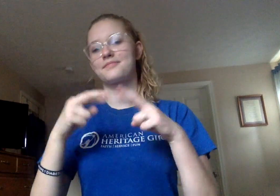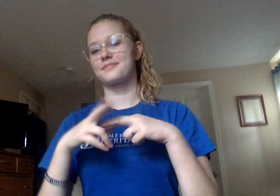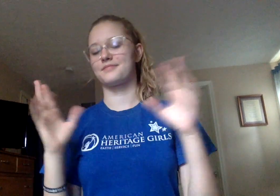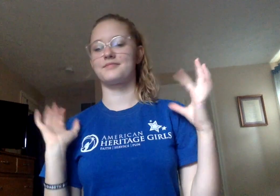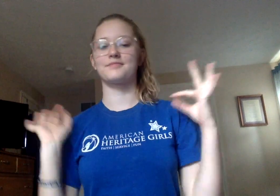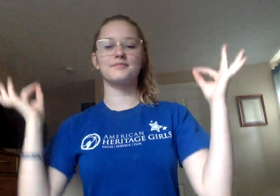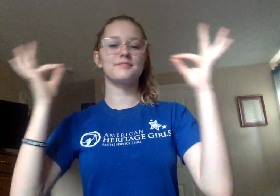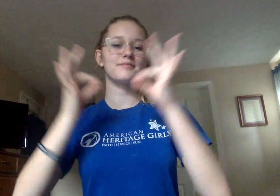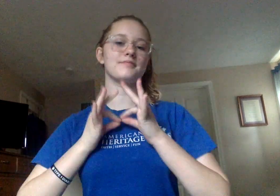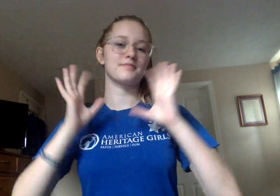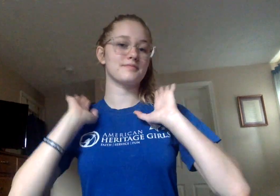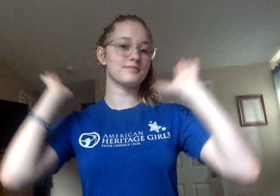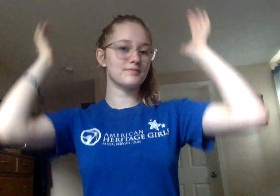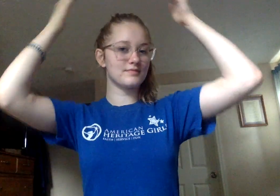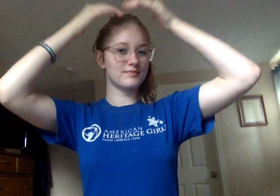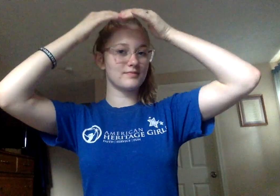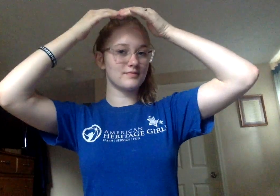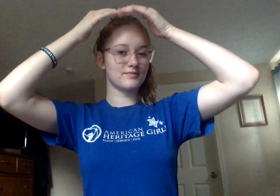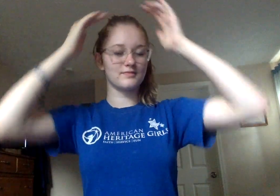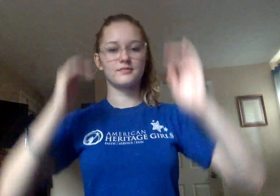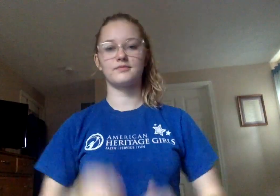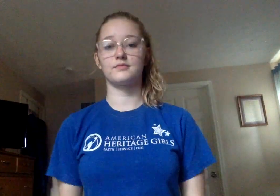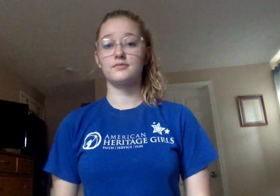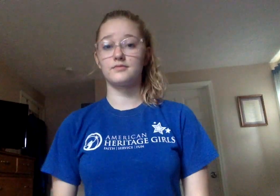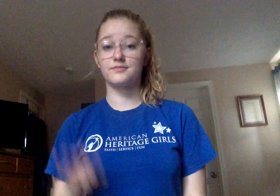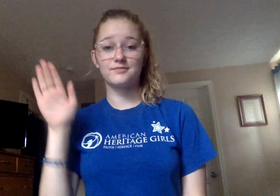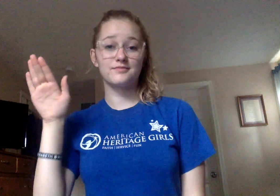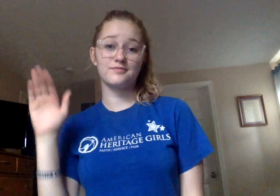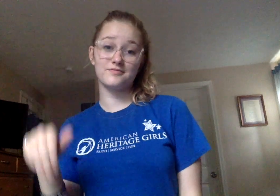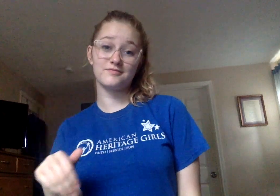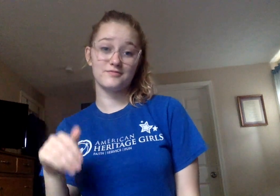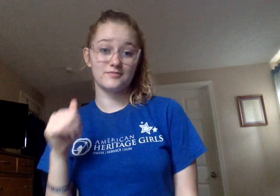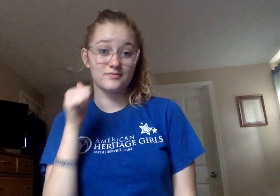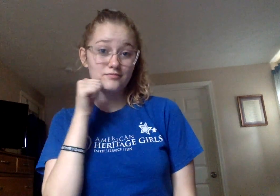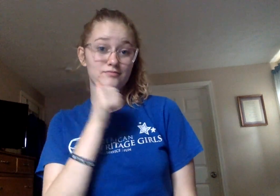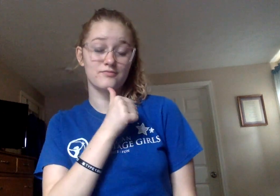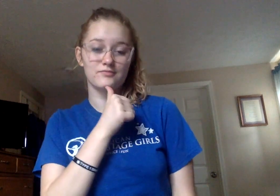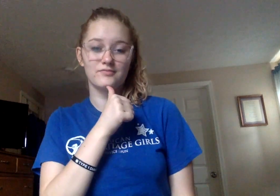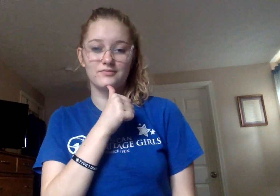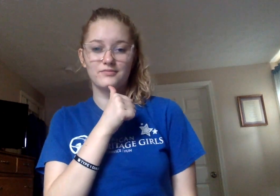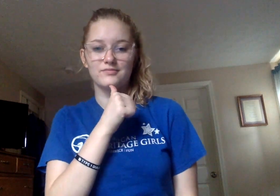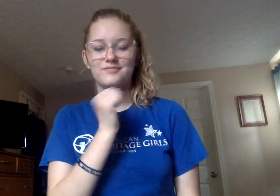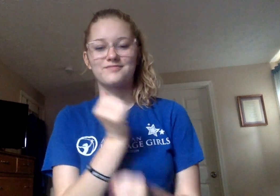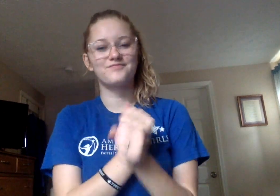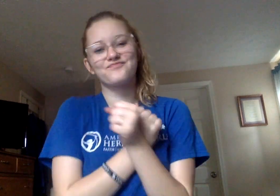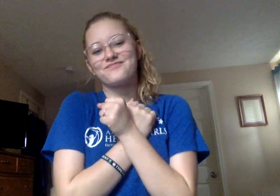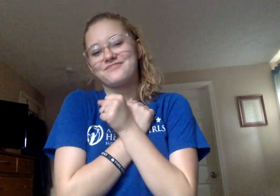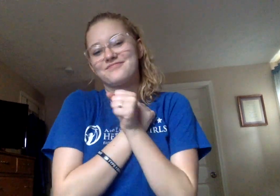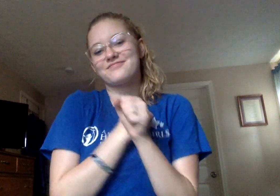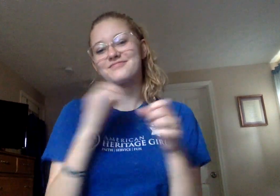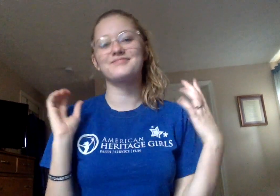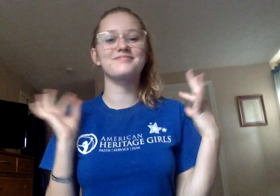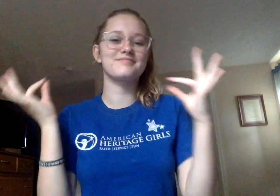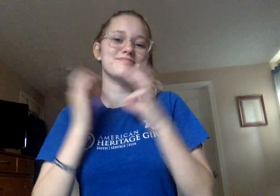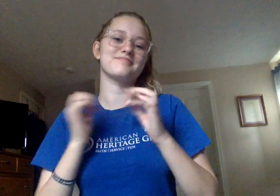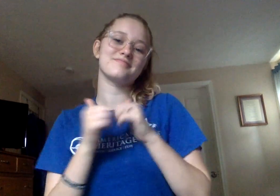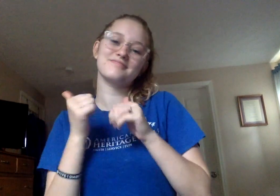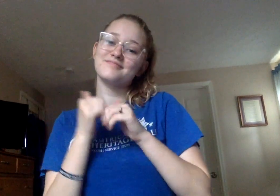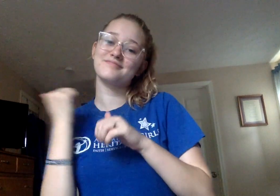with a hood. The little girl loved it so much that she wore it everywhere she went, and soon